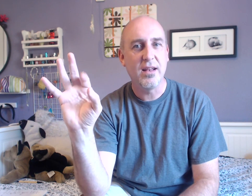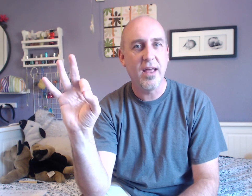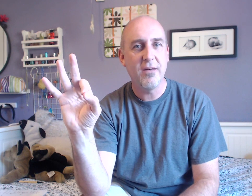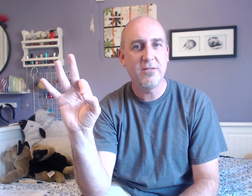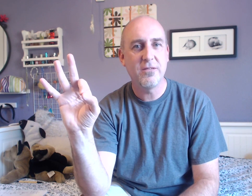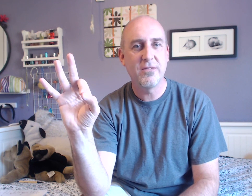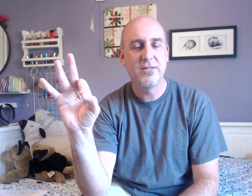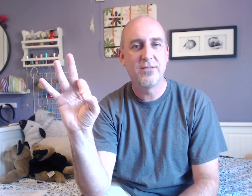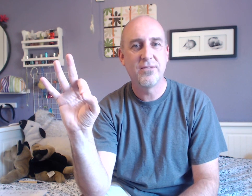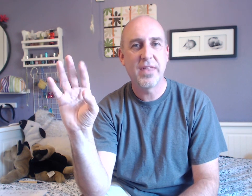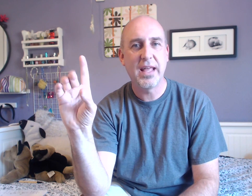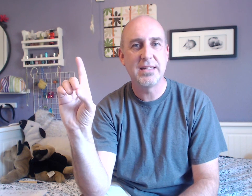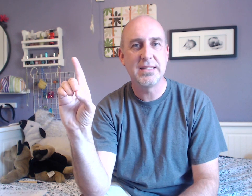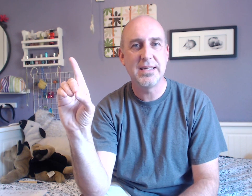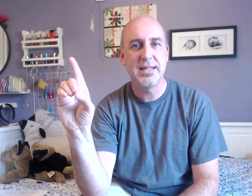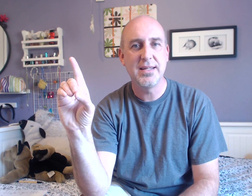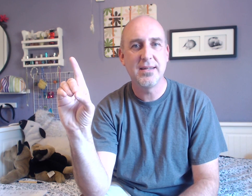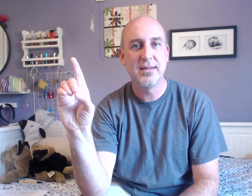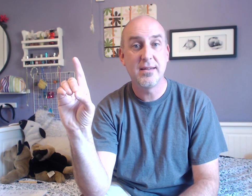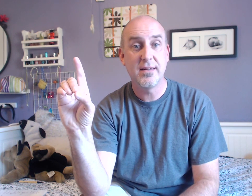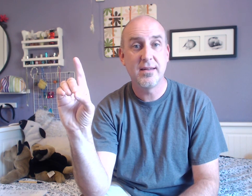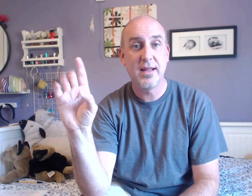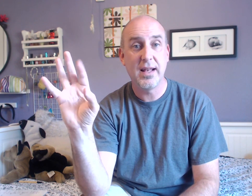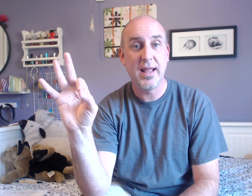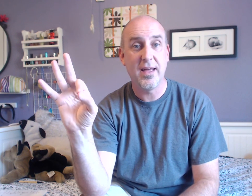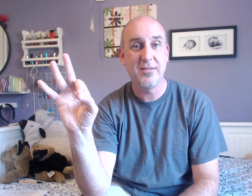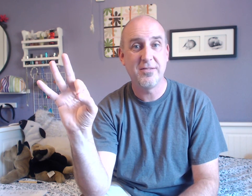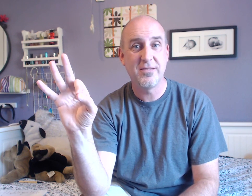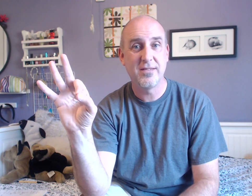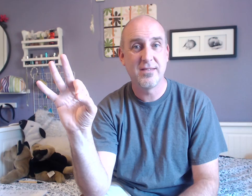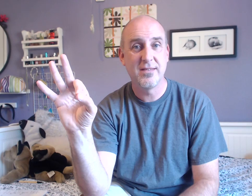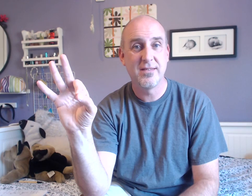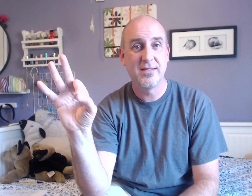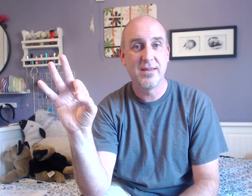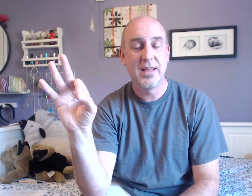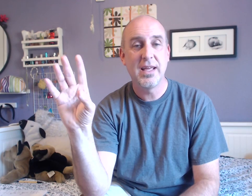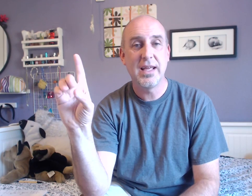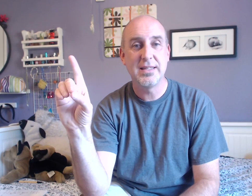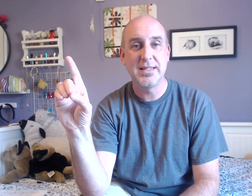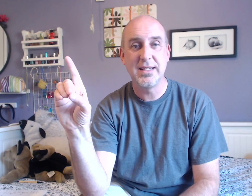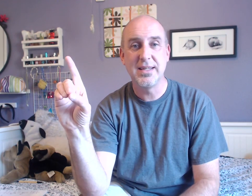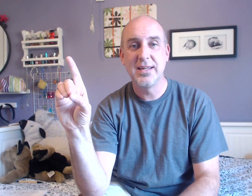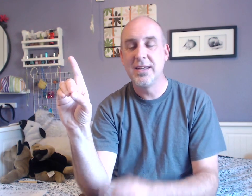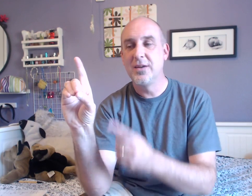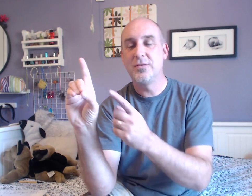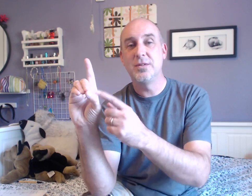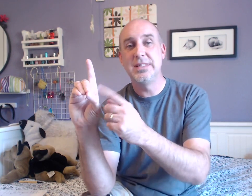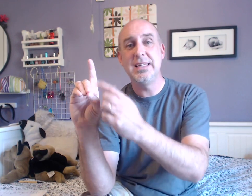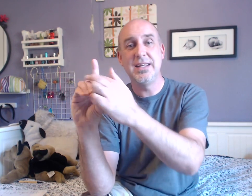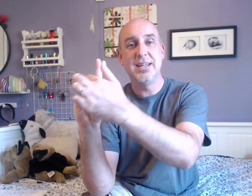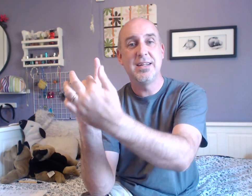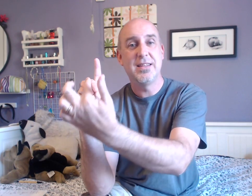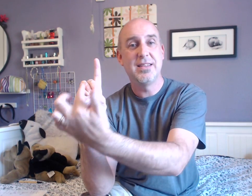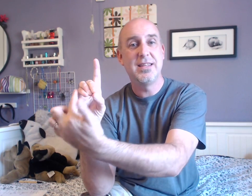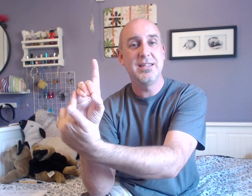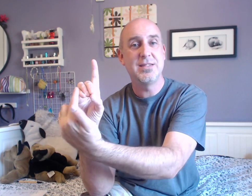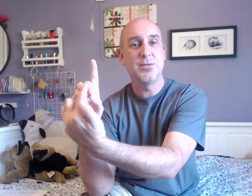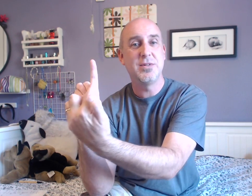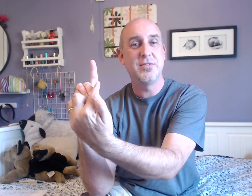F, and D, and F, and D. For D, these three